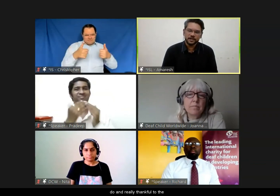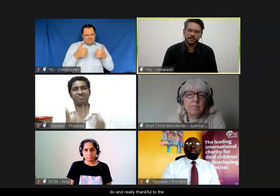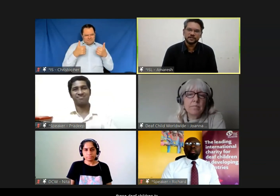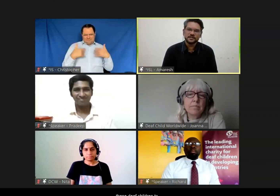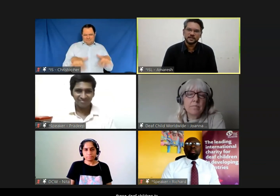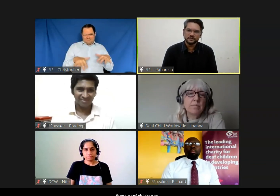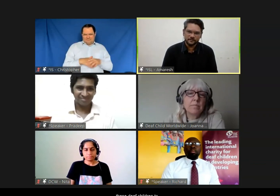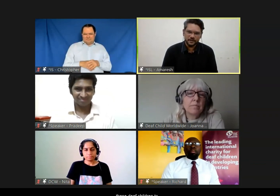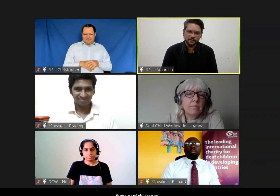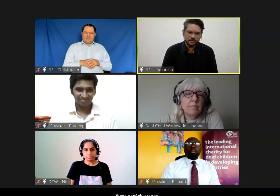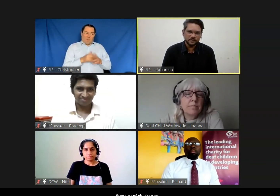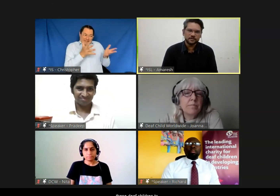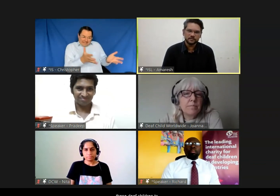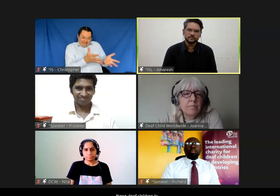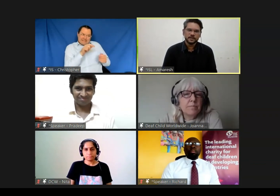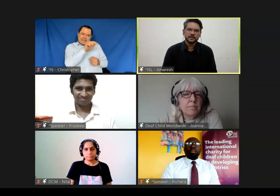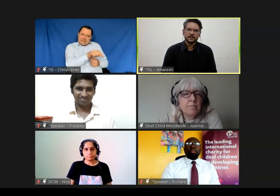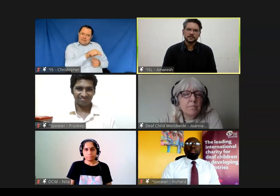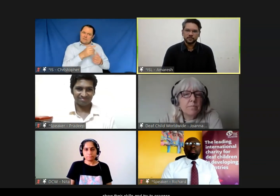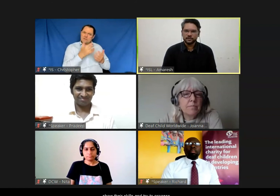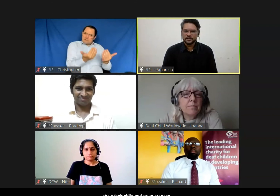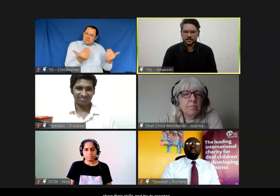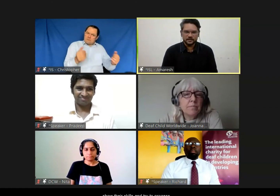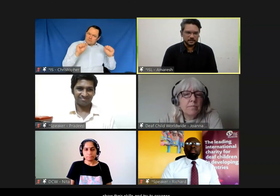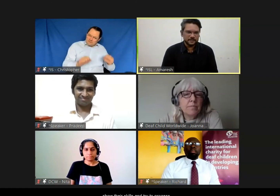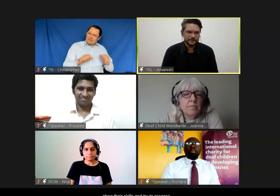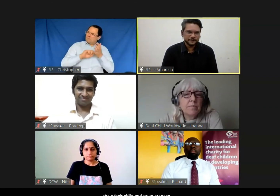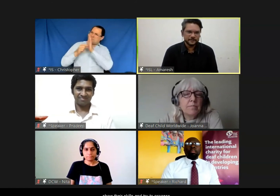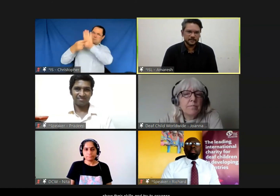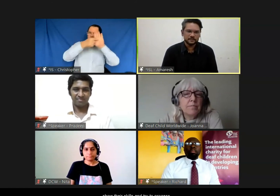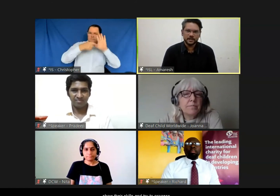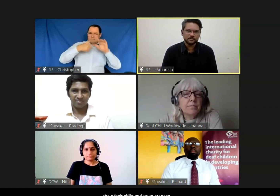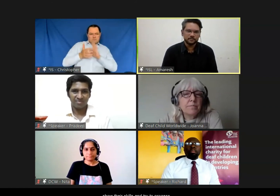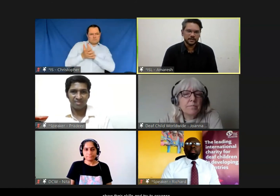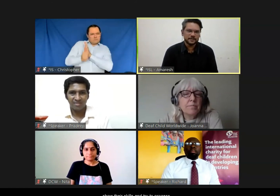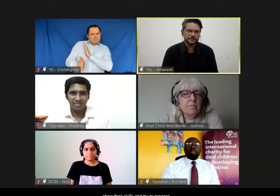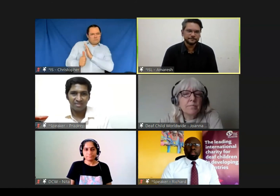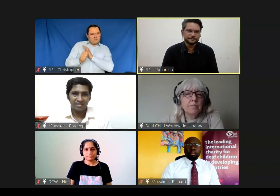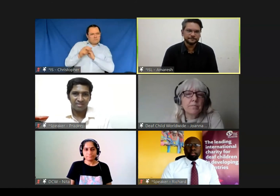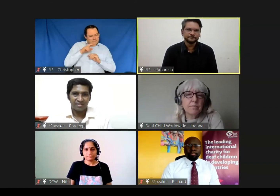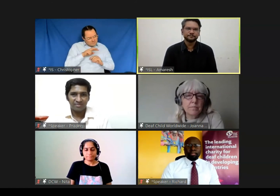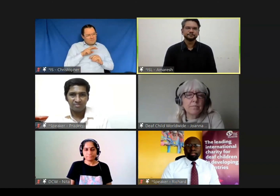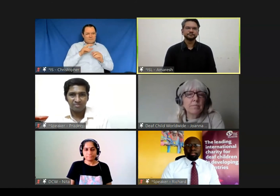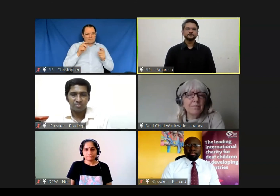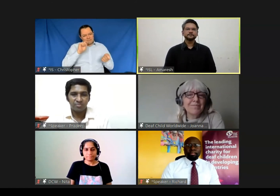for encouraging these kind of deaf children to show their skills and try and progress.